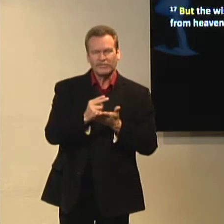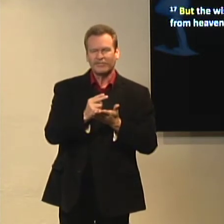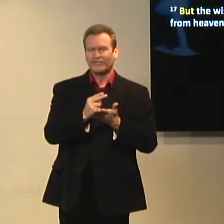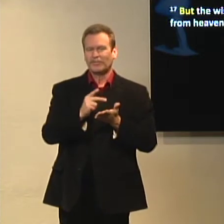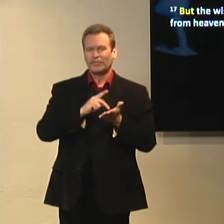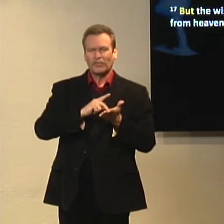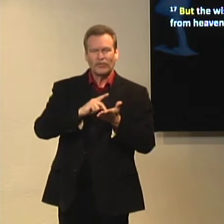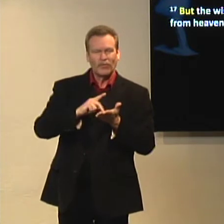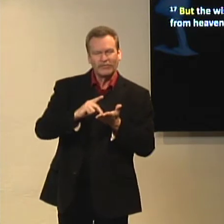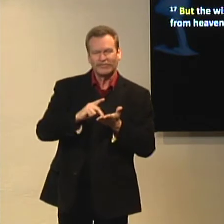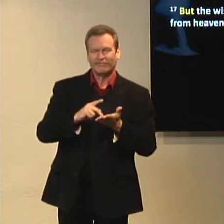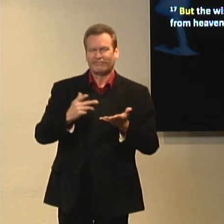holy,